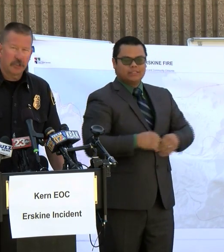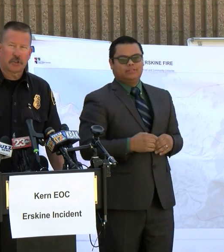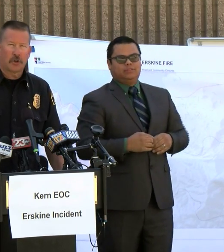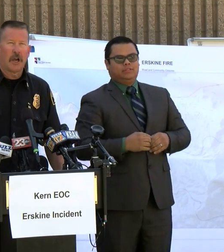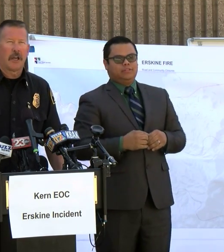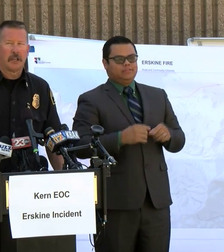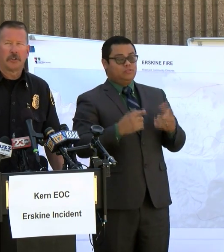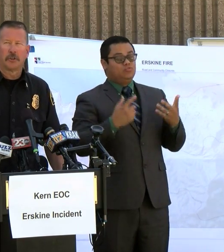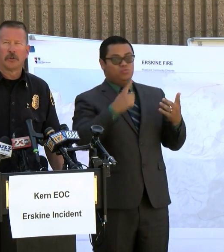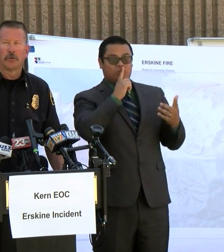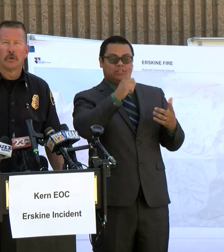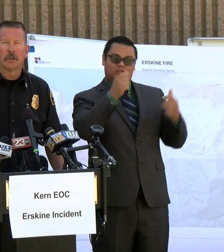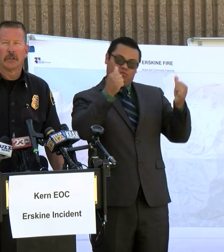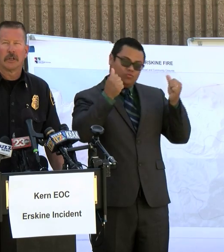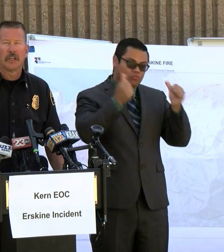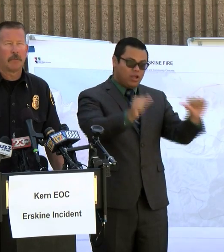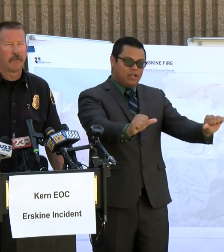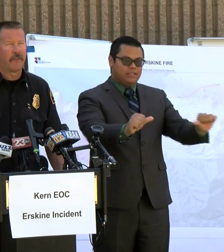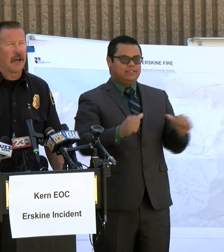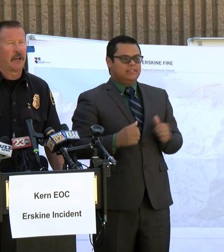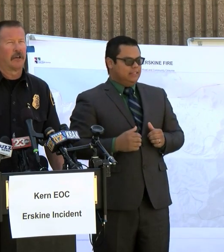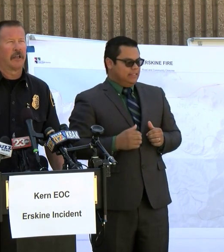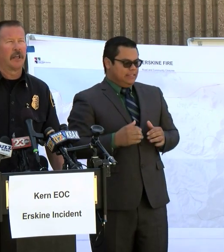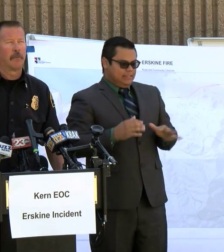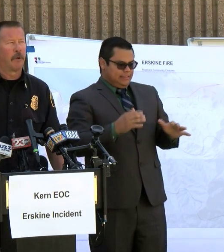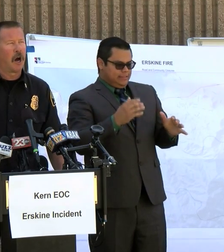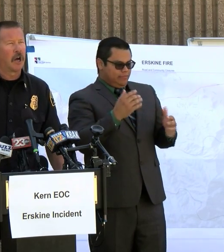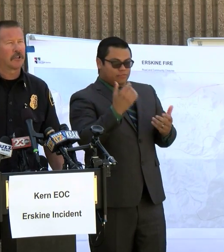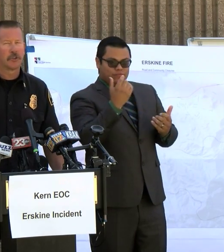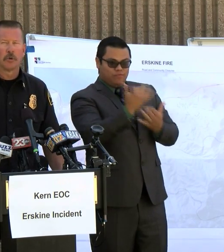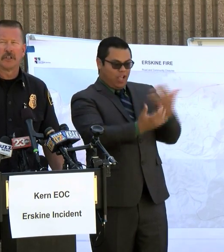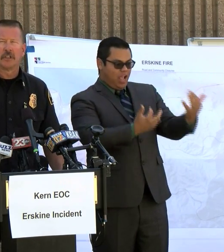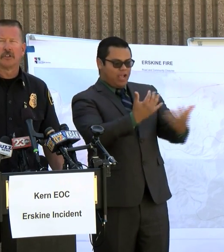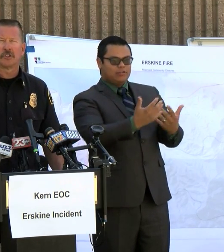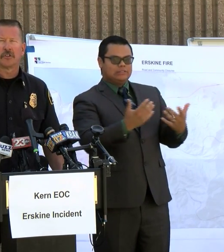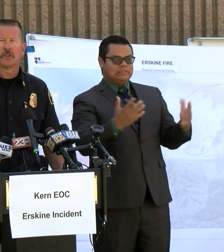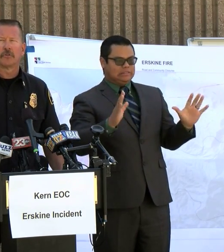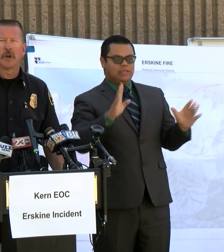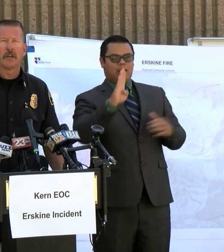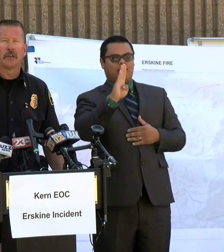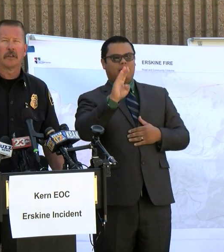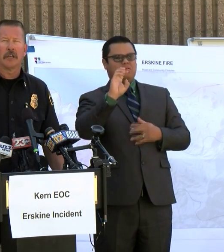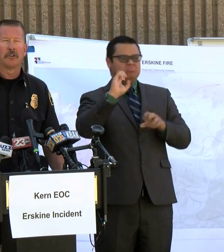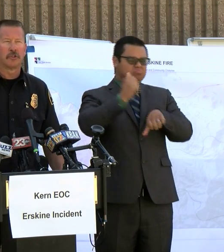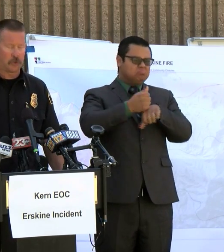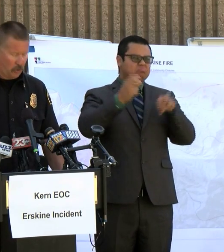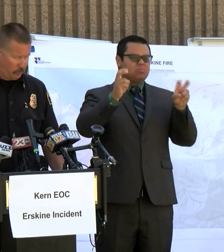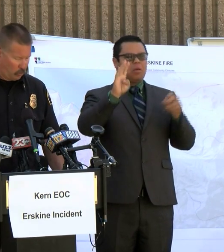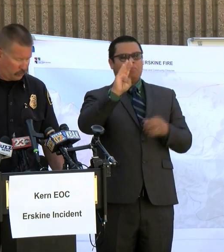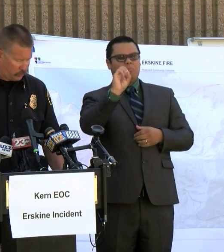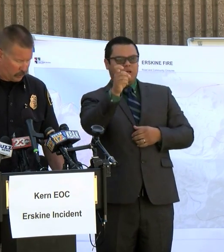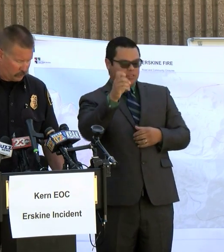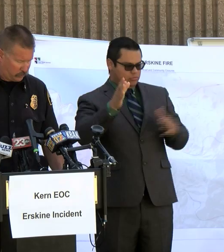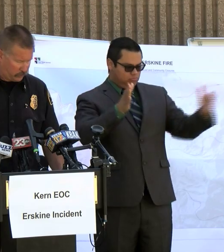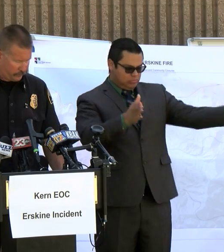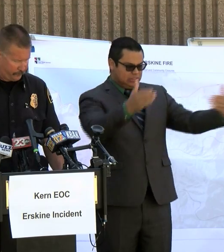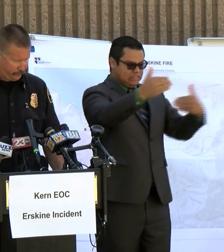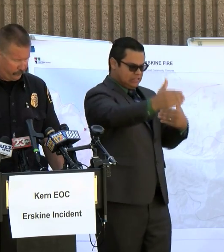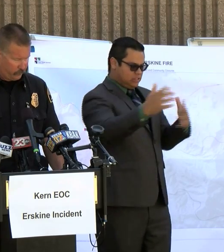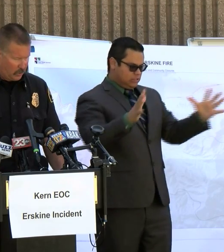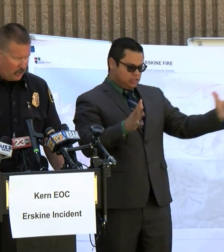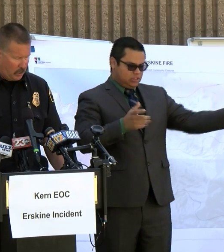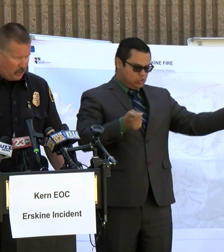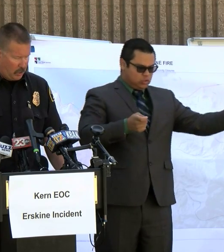and just trying to keep the fire in a box so it didn't threaten and destroy more structures.